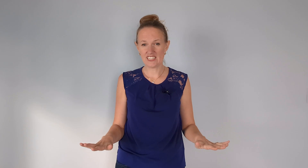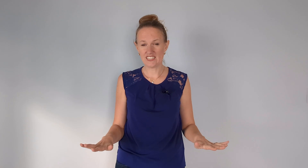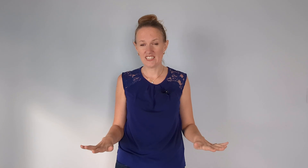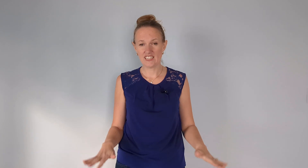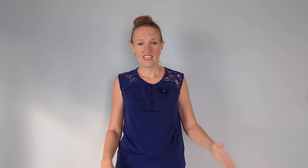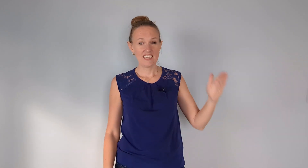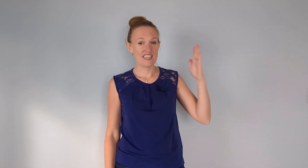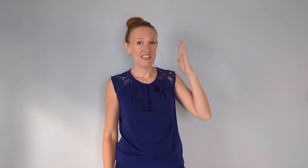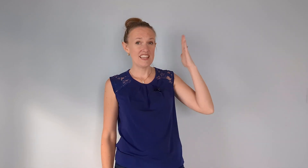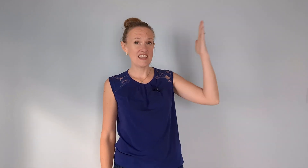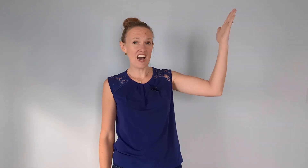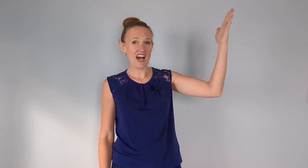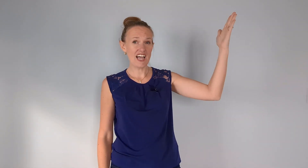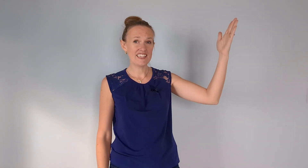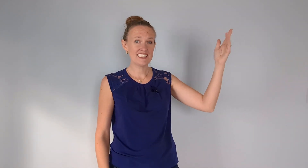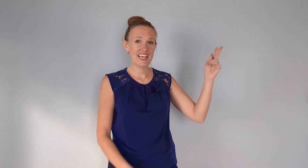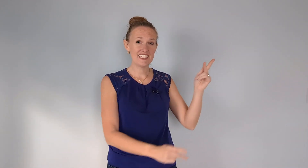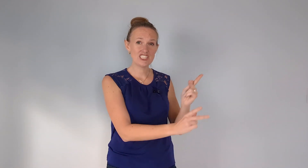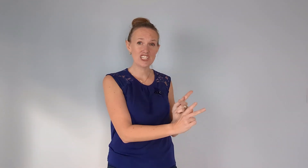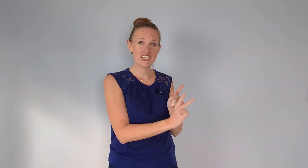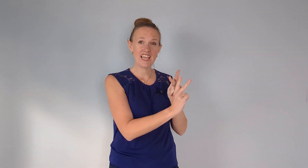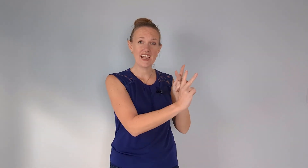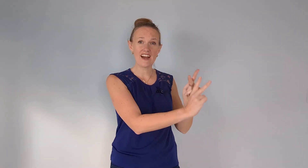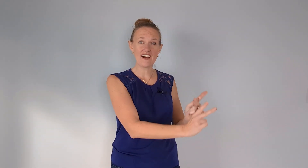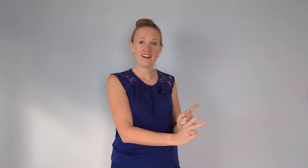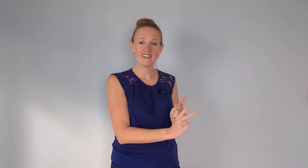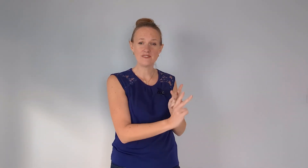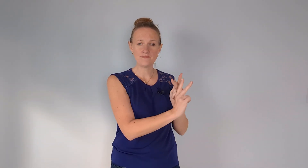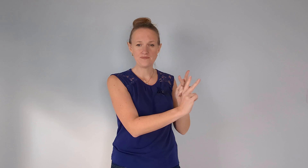children in thy tender care,